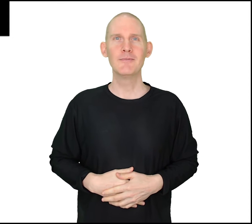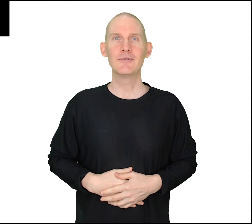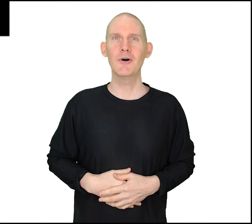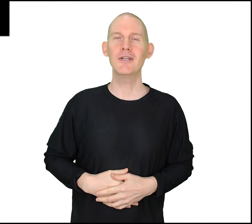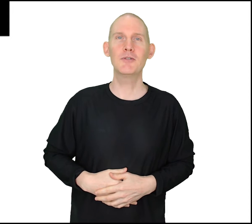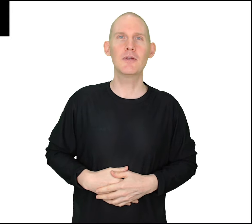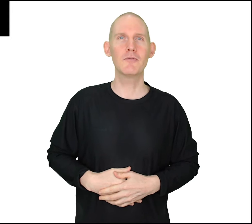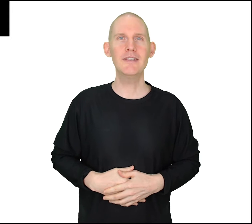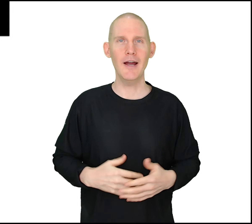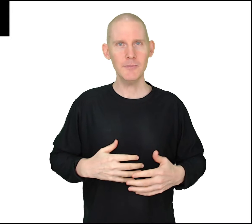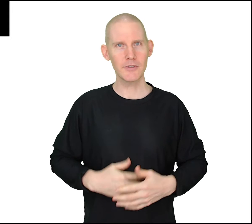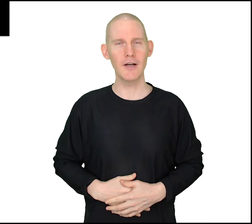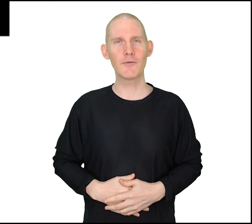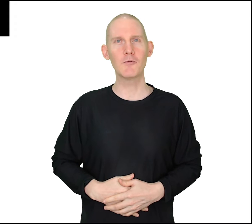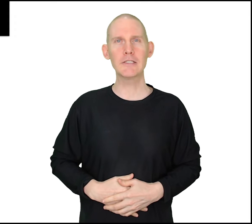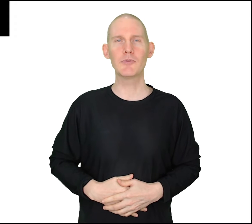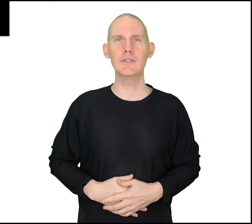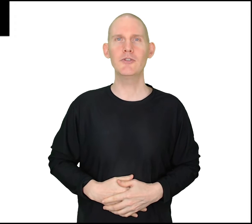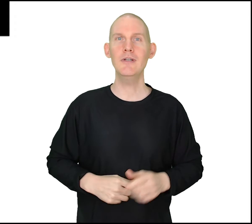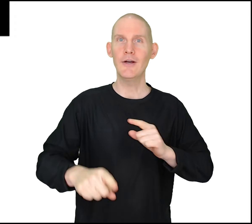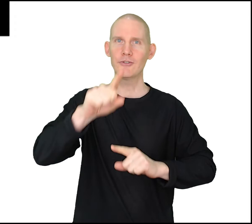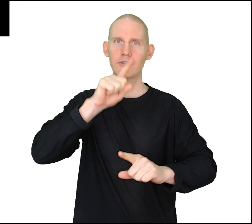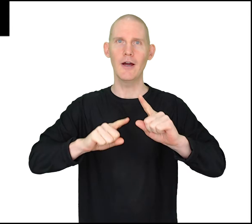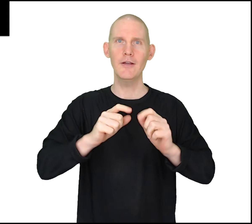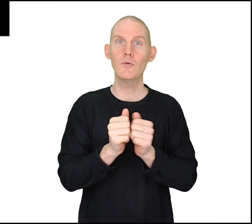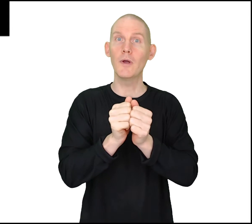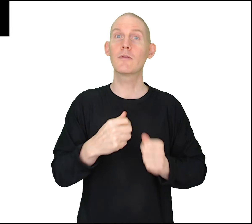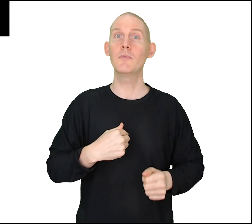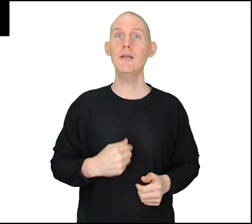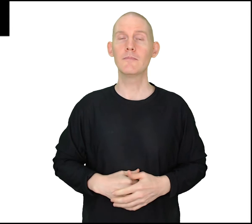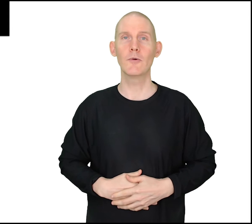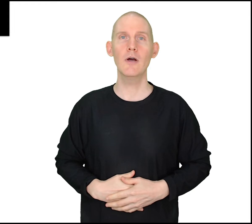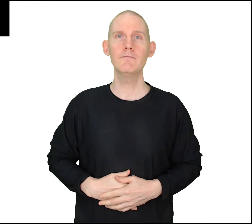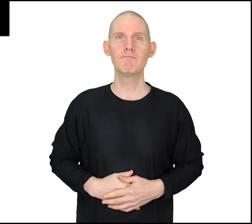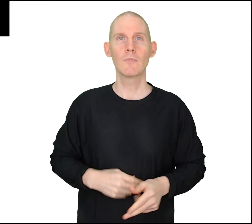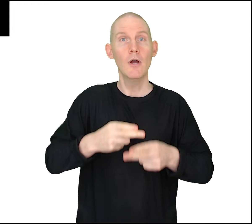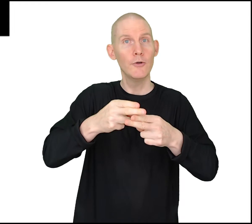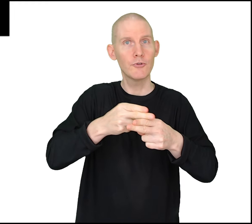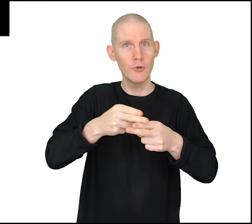so let's do it 3 times, starting from the rest position. Sign with me. Here we go. Soon,